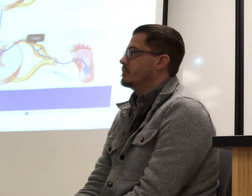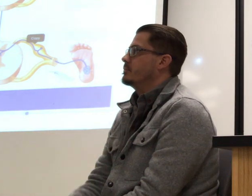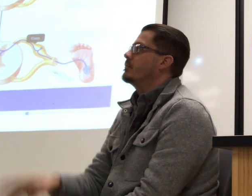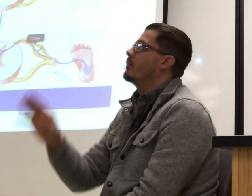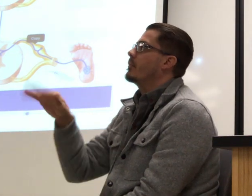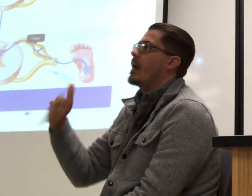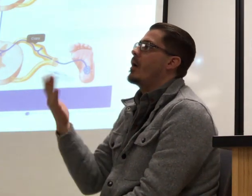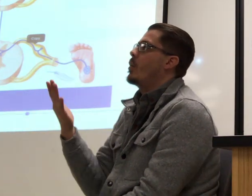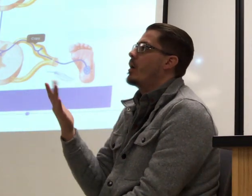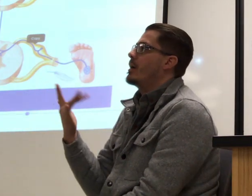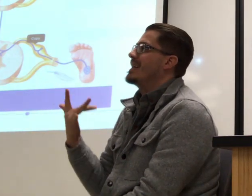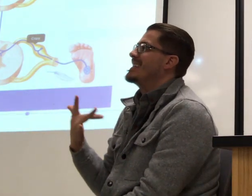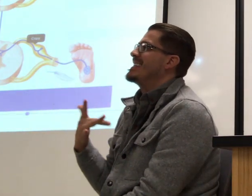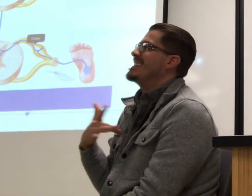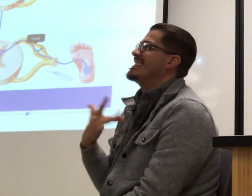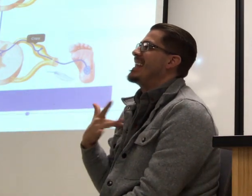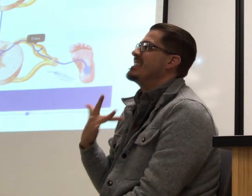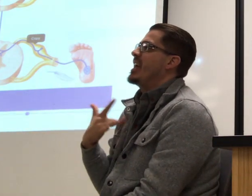Sensation.